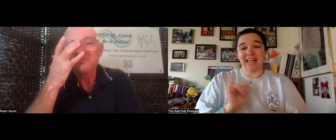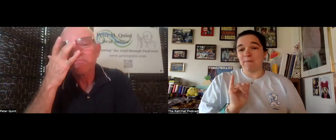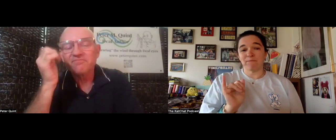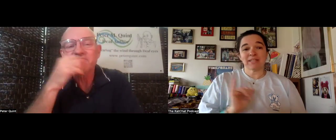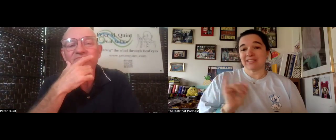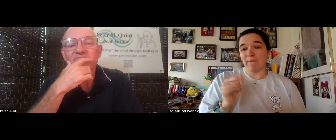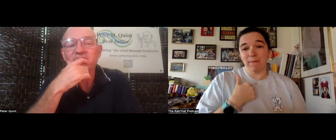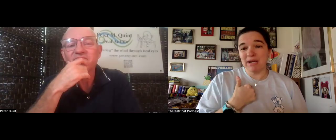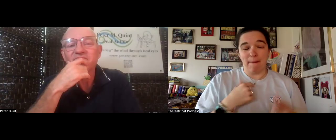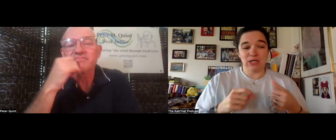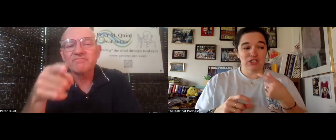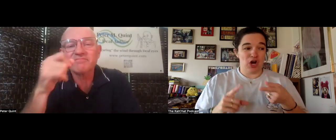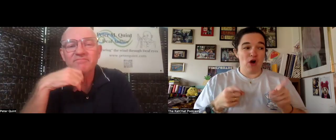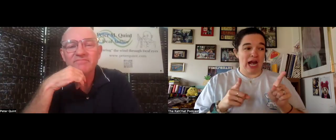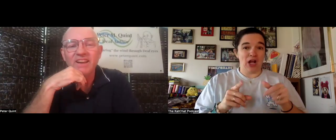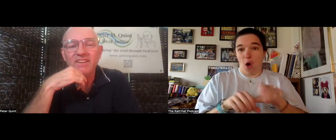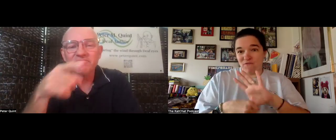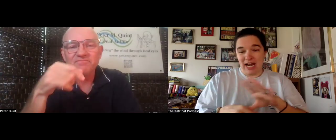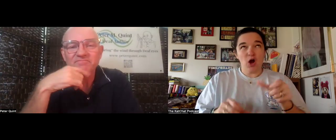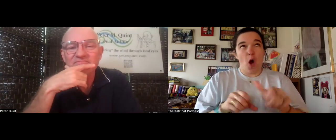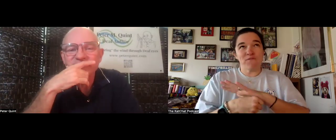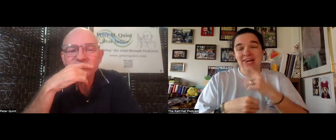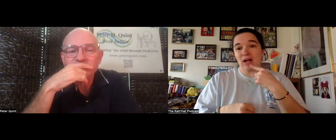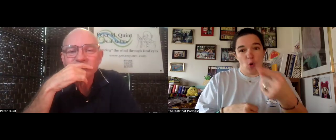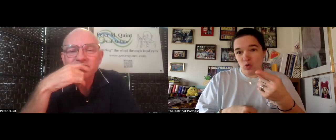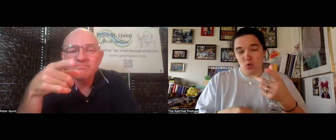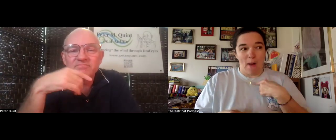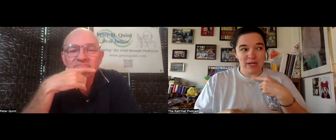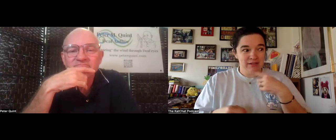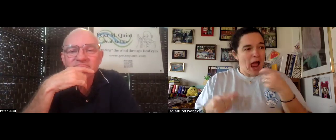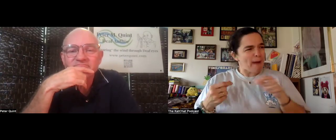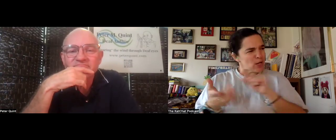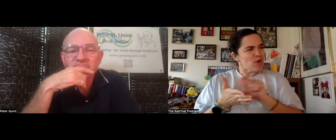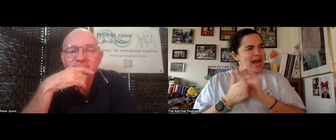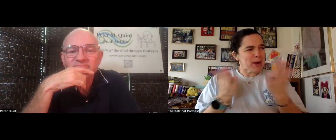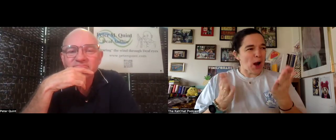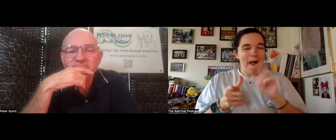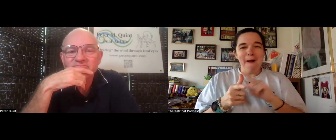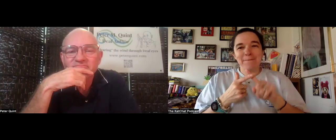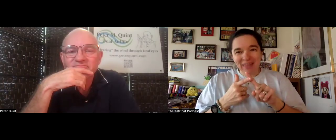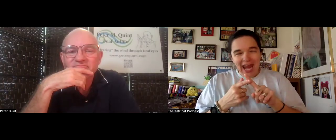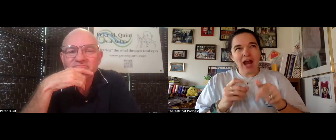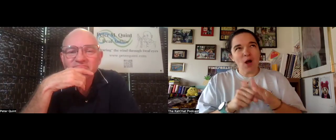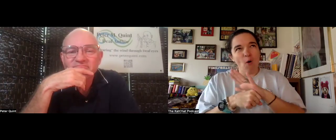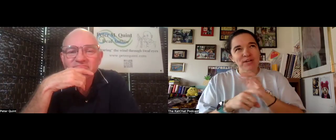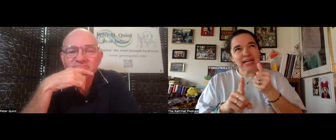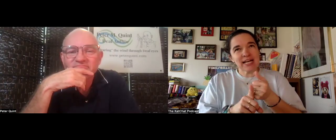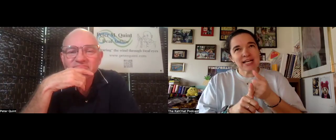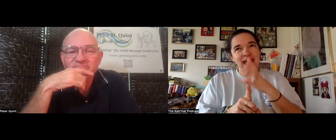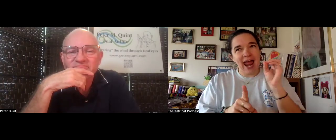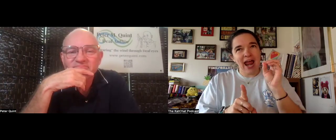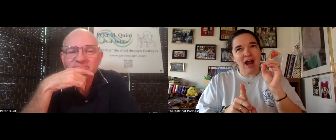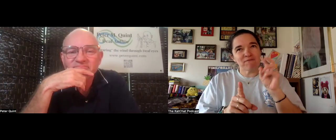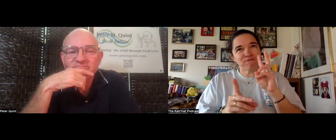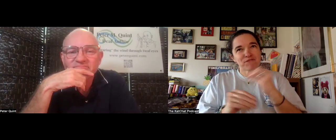Yeah, same for me. I'm Yeah. doing Kobe, and I told you I'm gonna write a book. But then Kobe